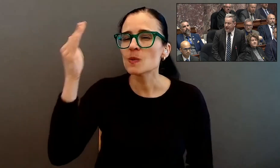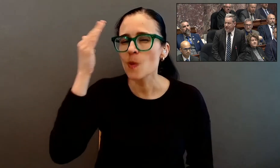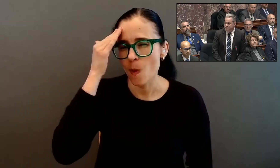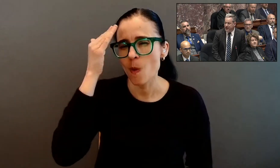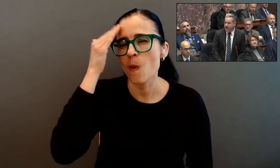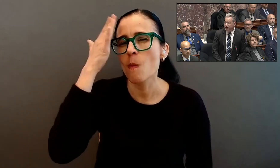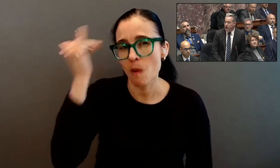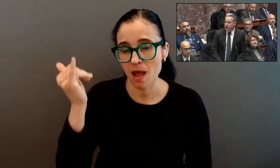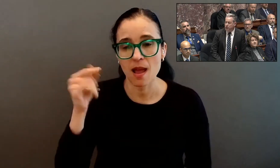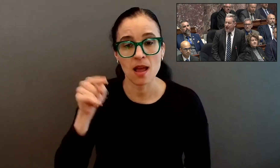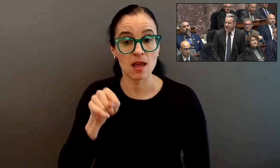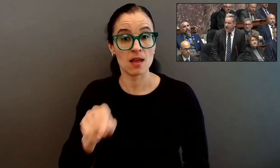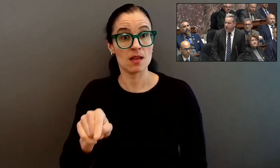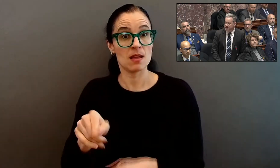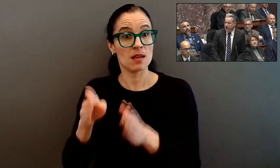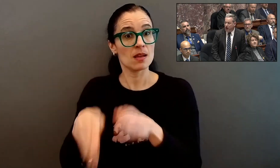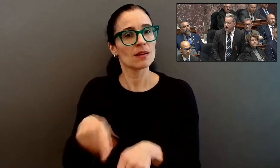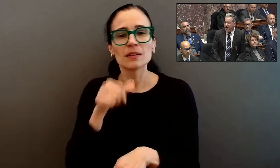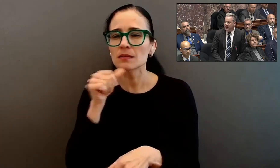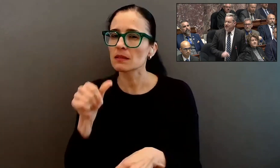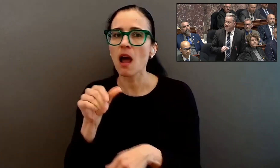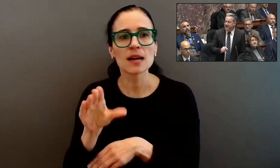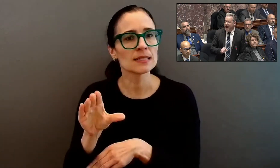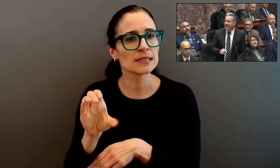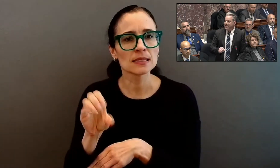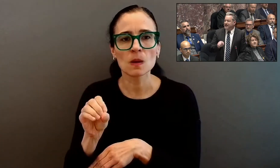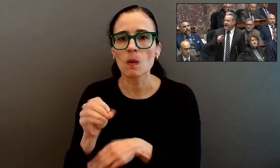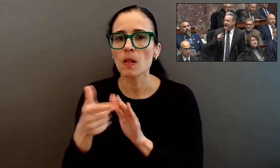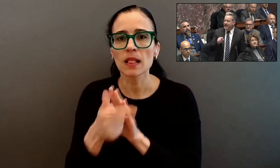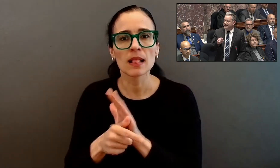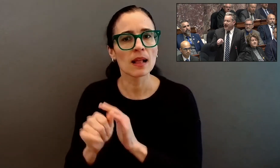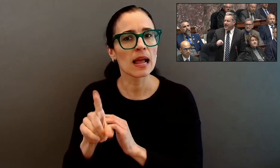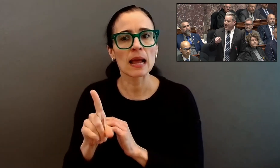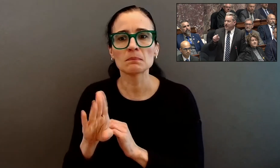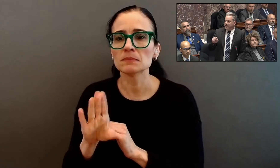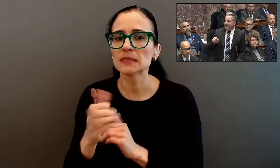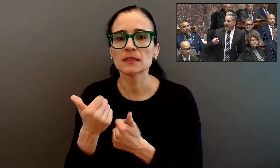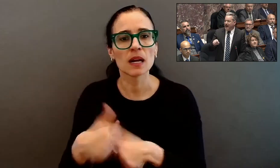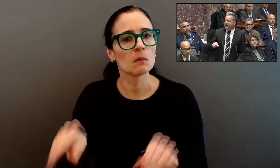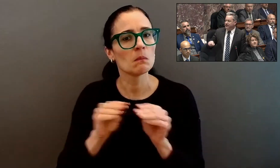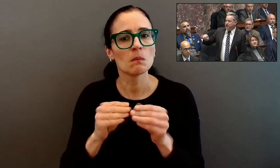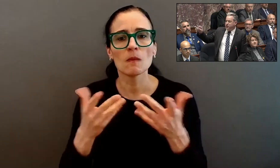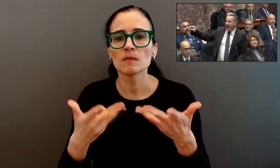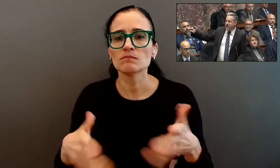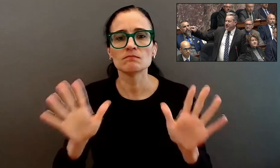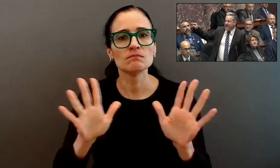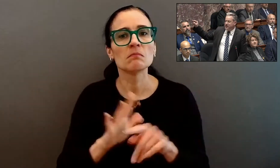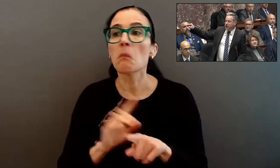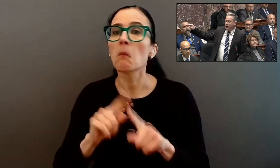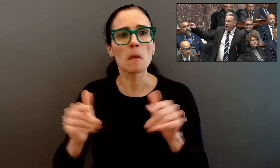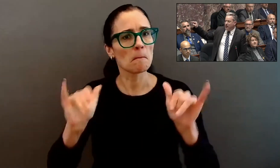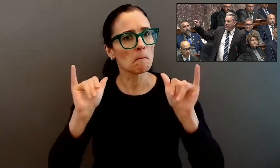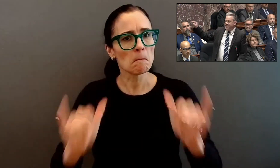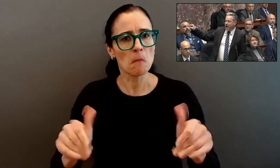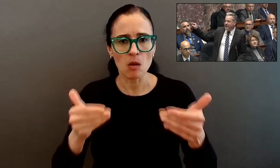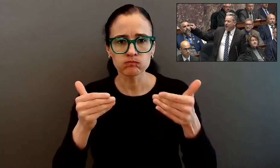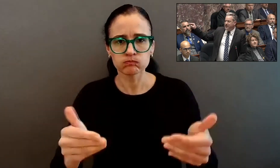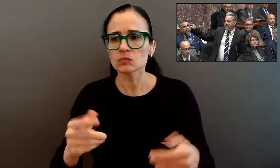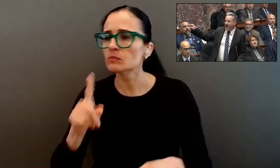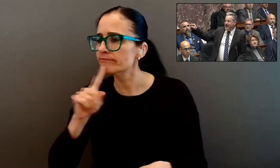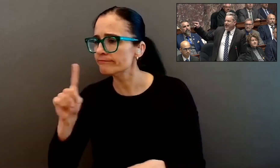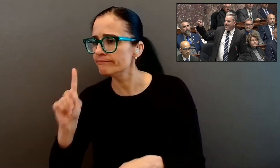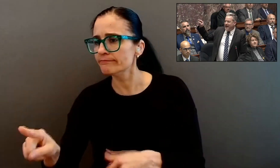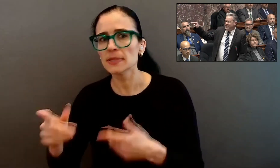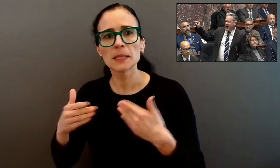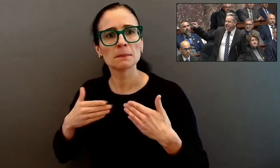to direct his minister to execute this contract. The fact is, he has done that under the guise of the tragedy that is going on the downtown